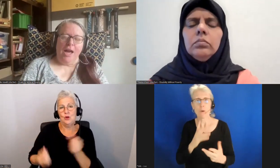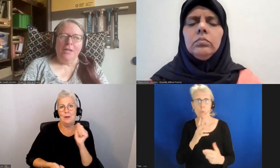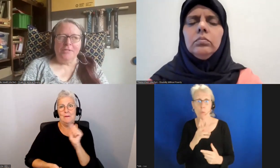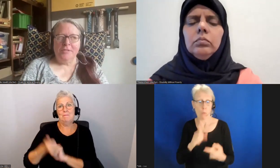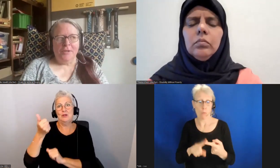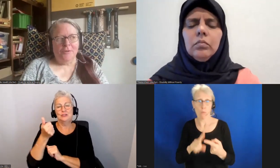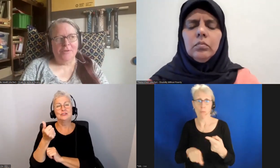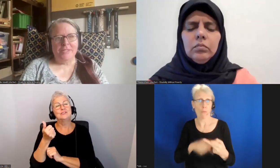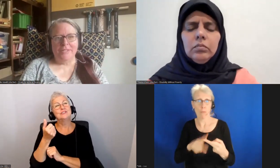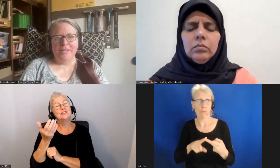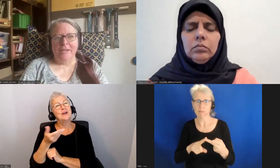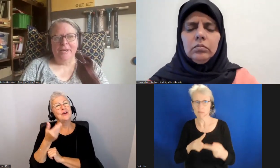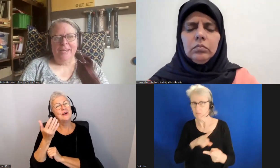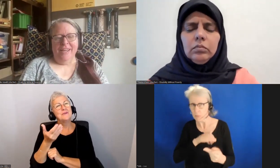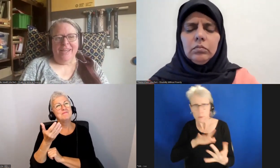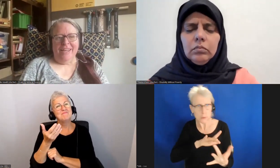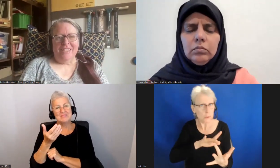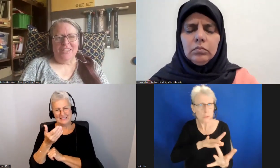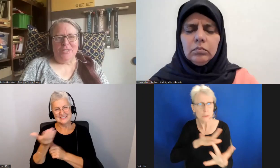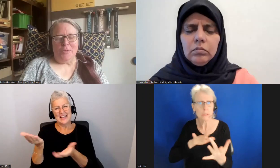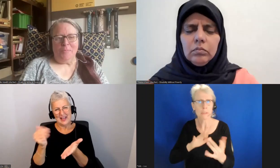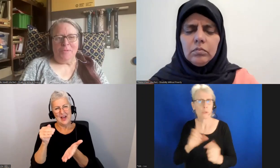reach. And